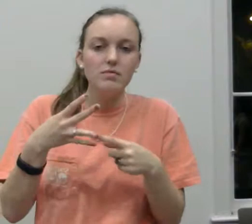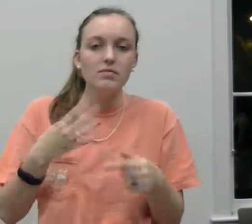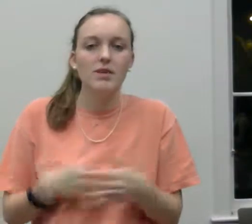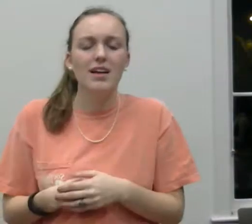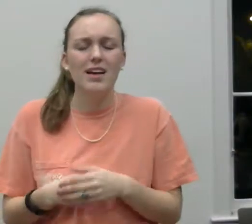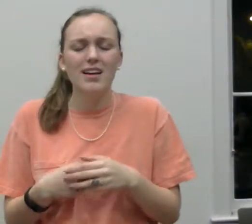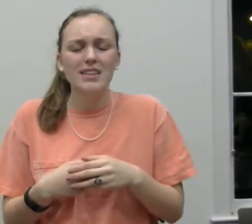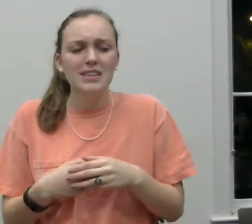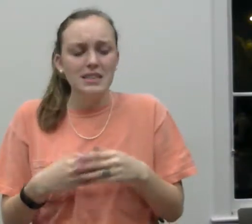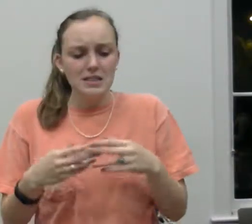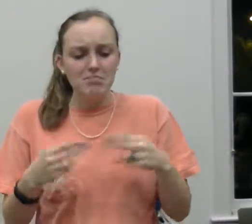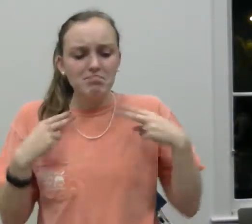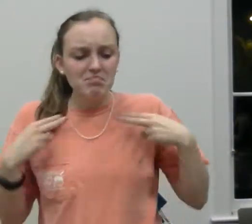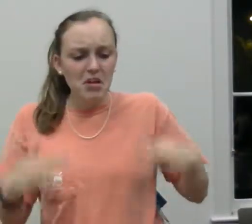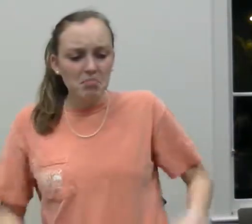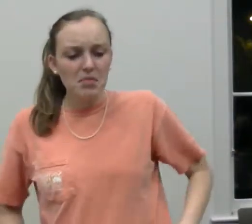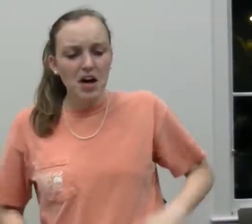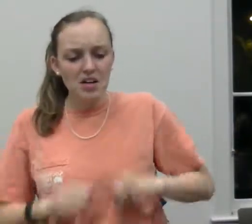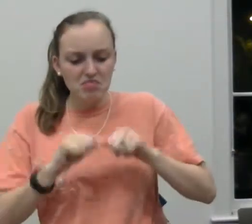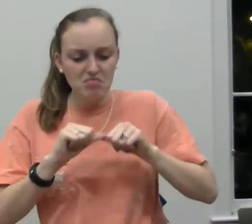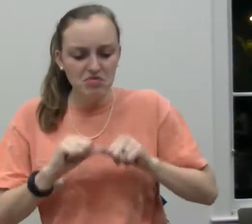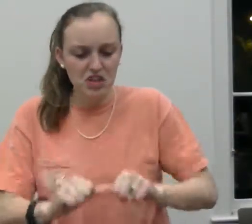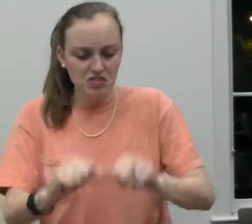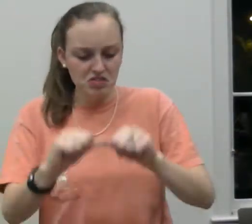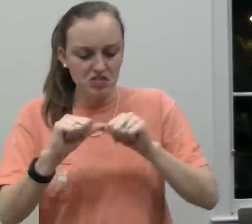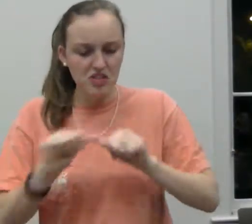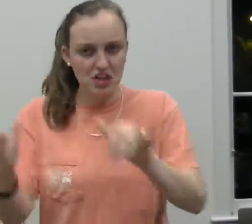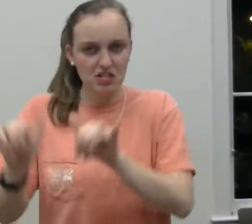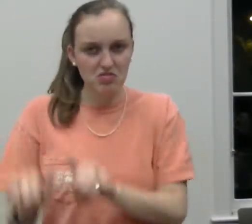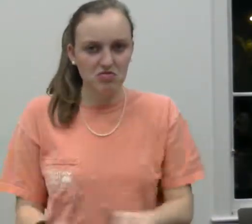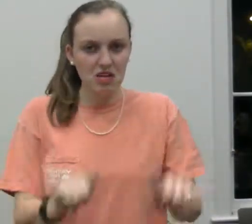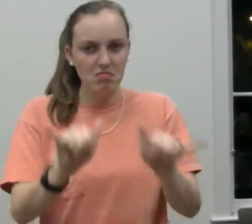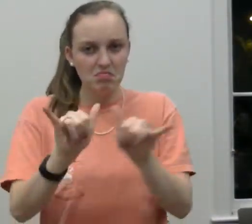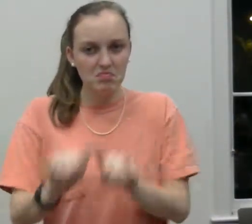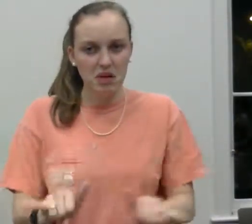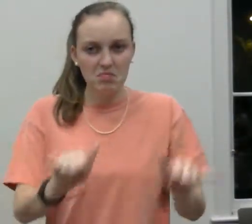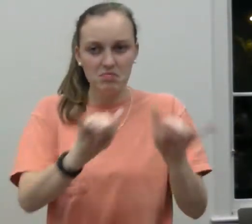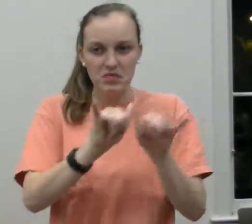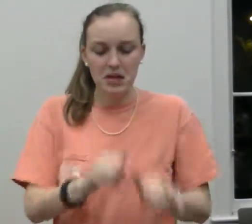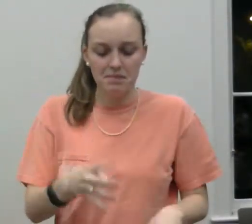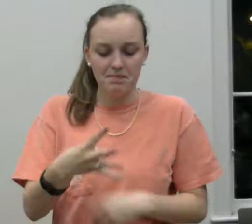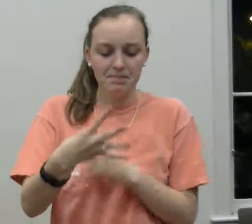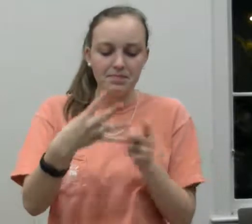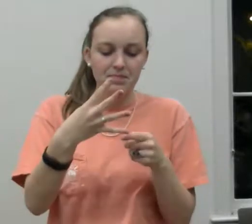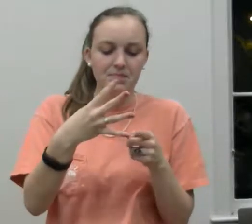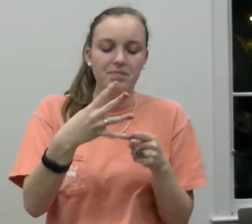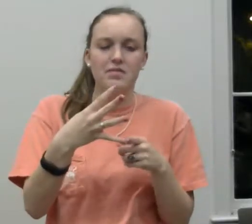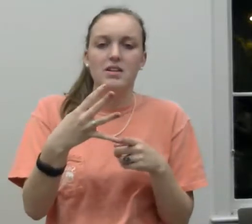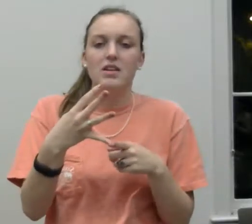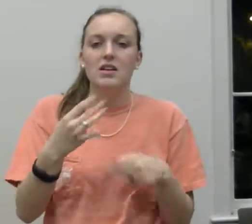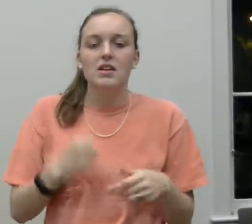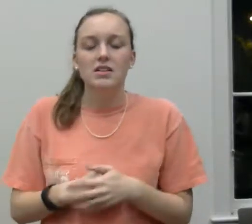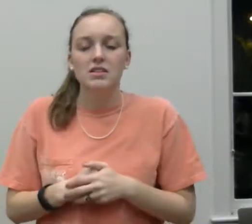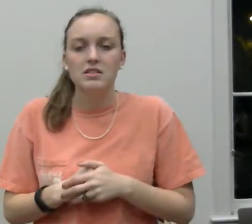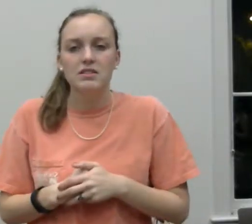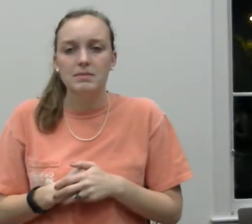body maintains that, how it's important concept in all organisms. And finally, evolution. And in terms of evolution, we're talking